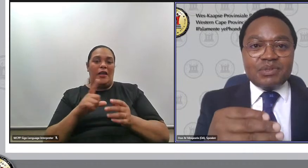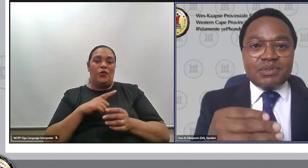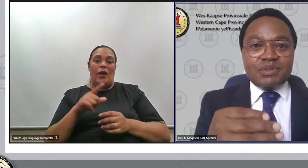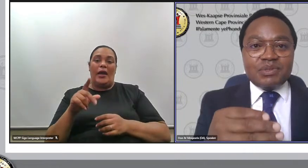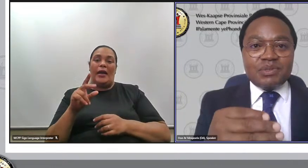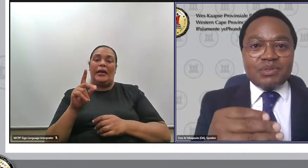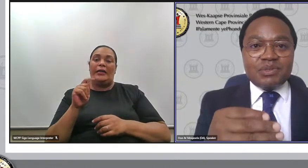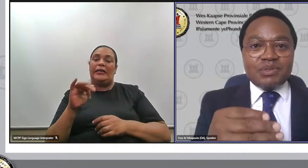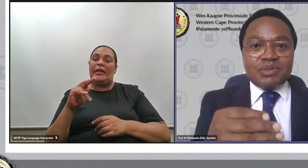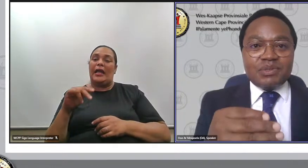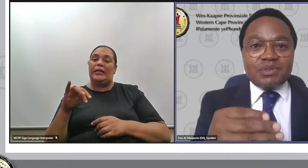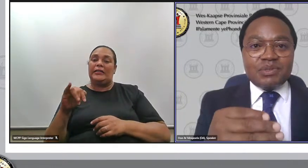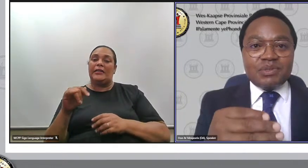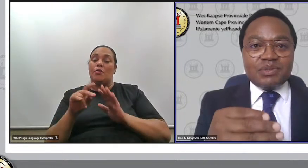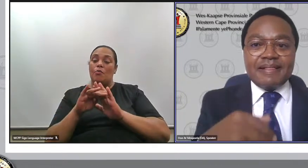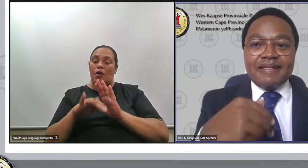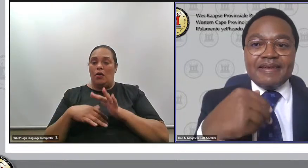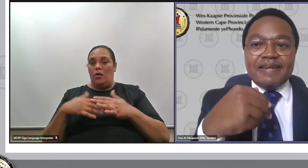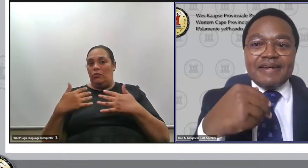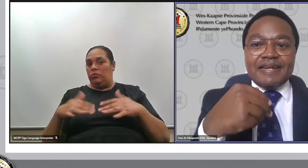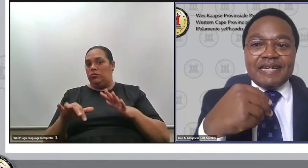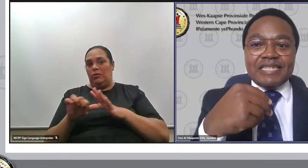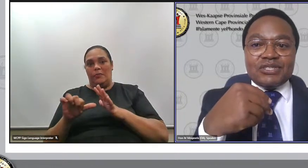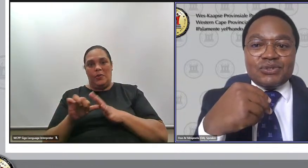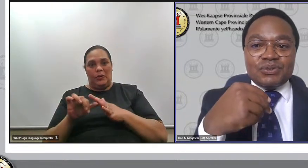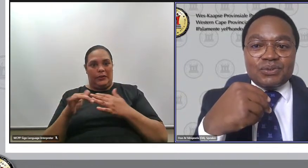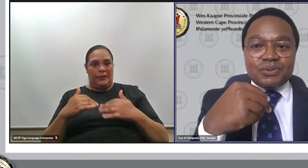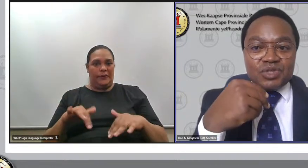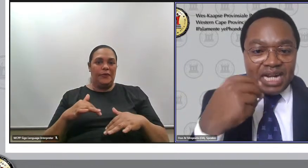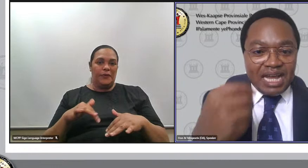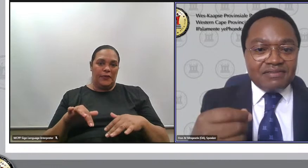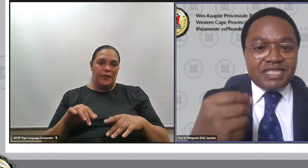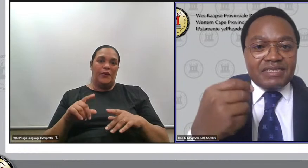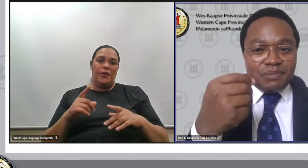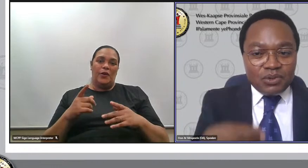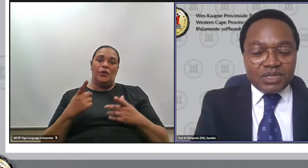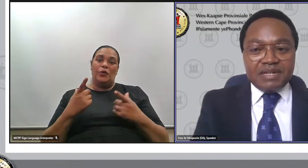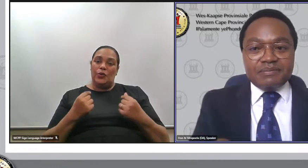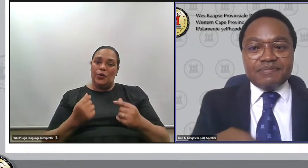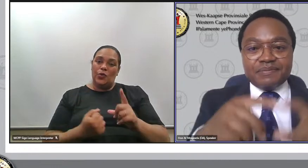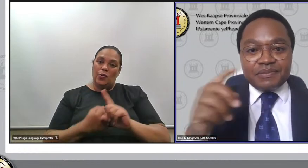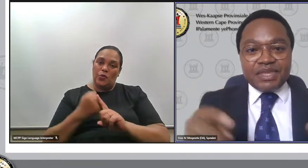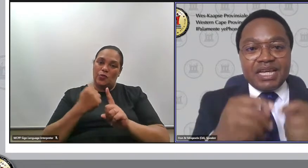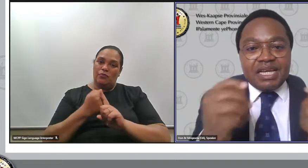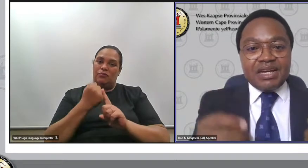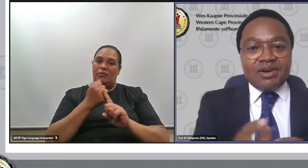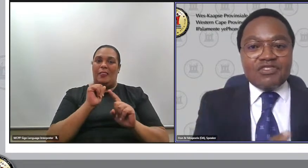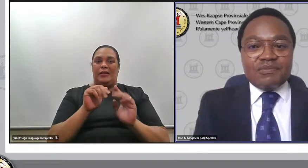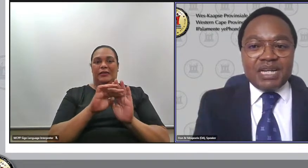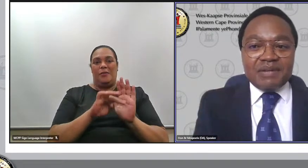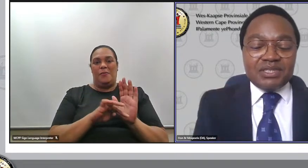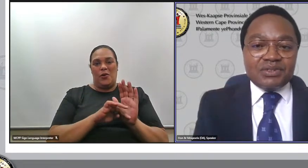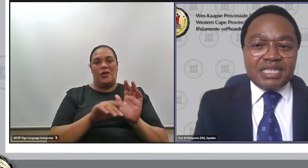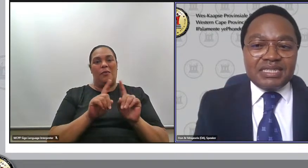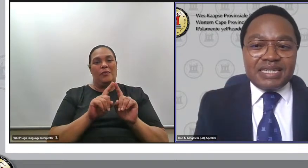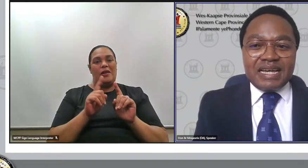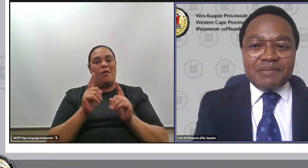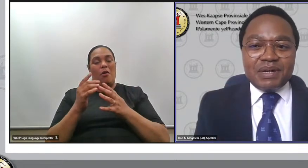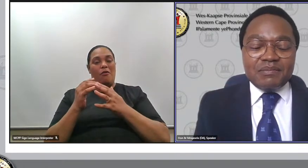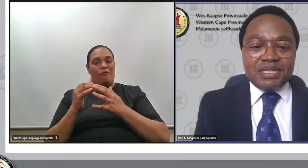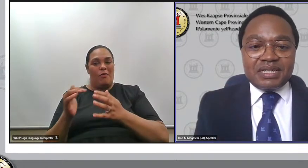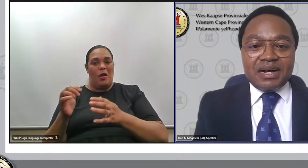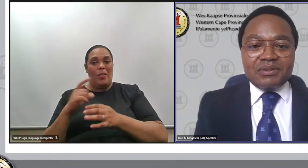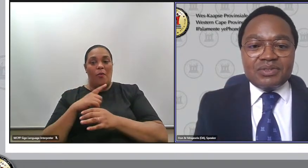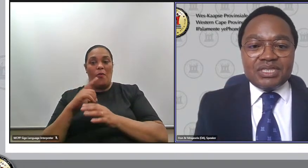program is quite symbolic, it's quite critical to drive the program of Parliament. So the